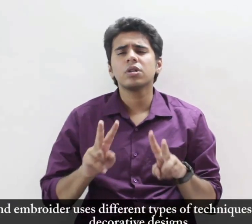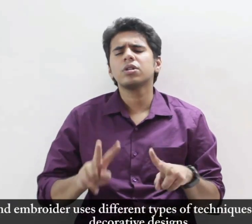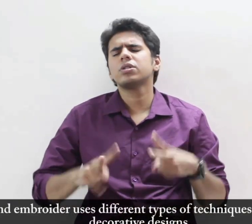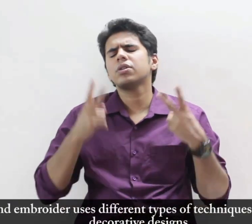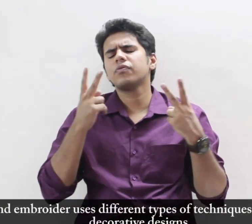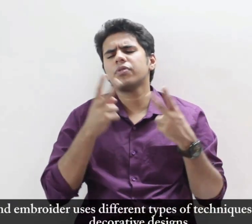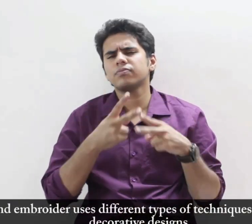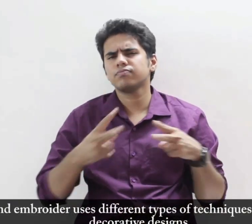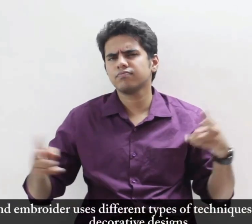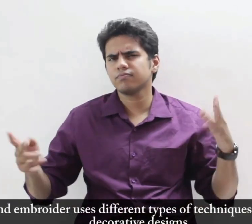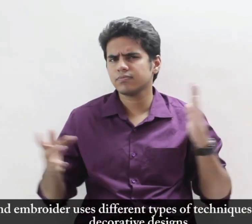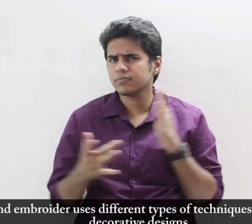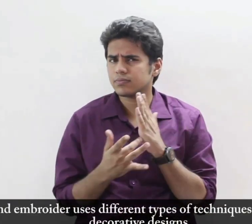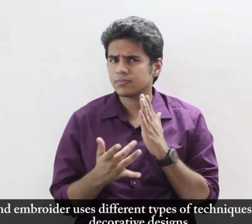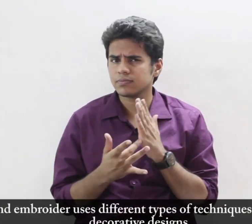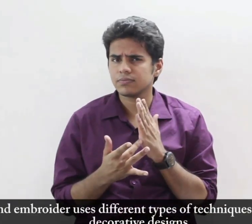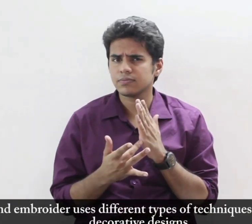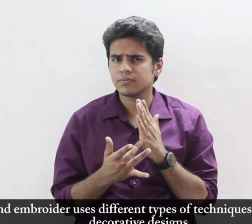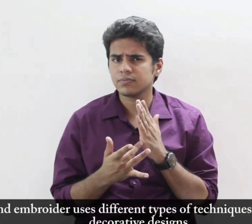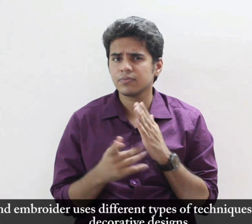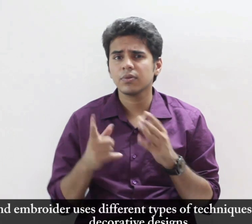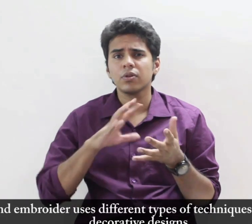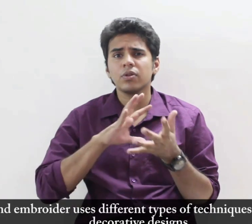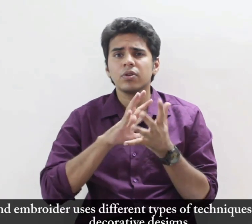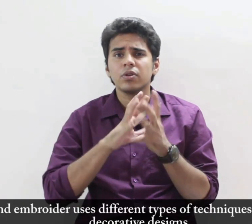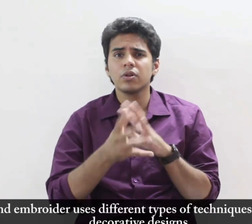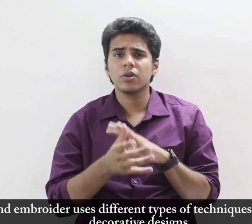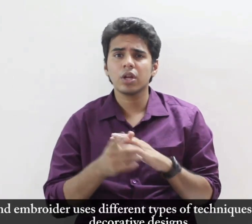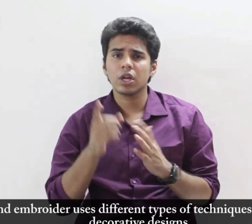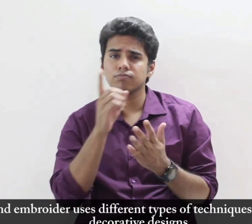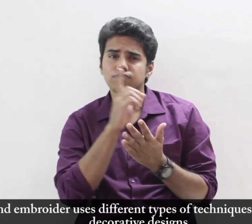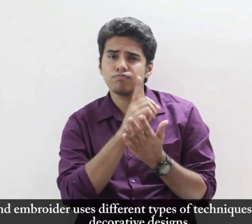types of techniques to create decorative designs.